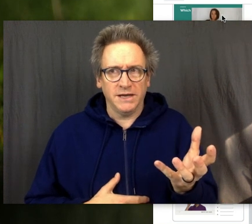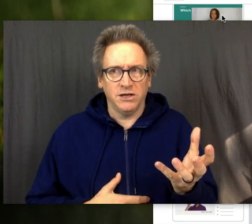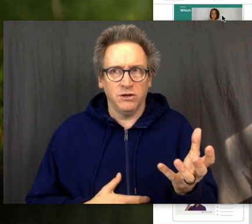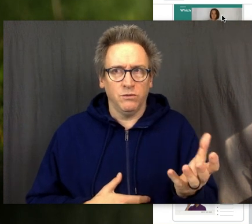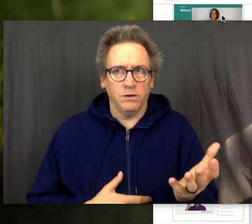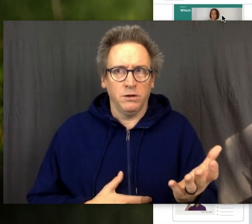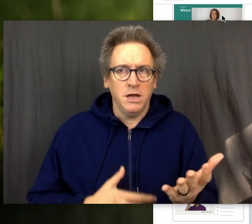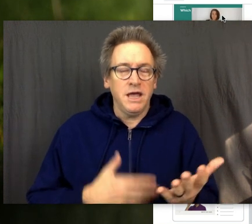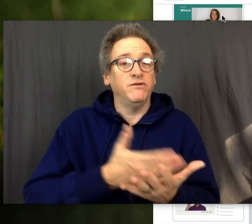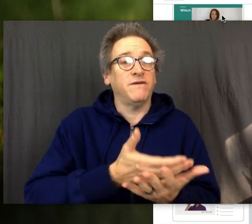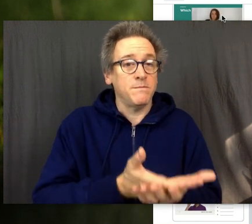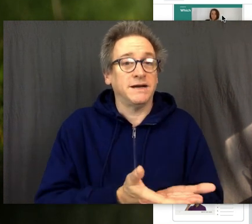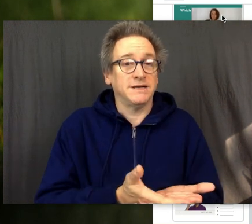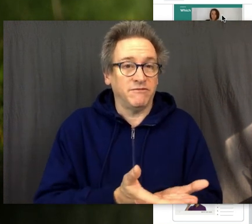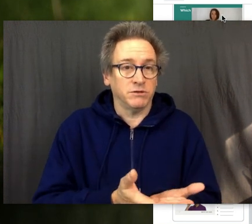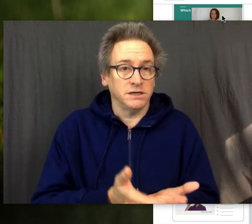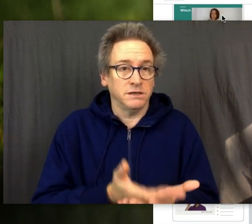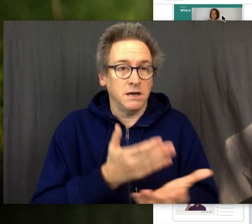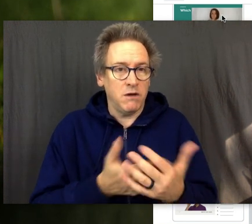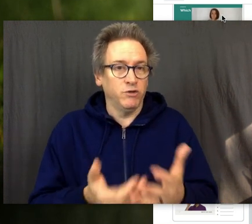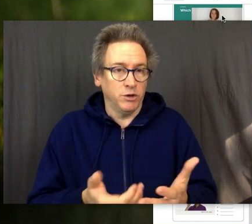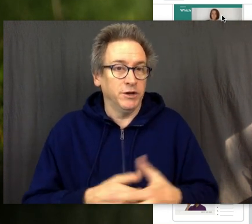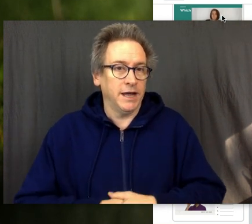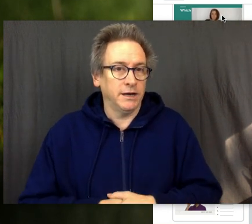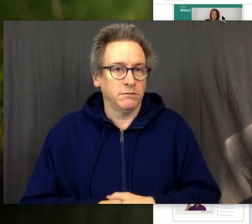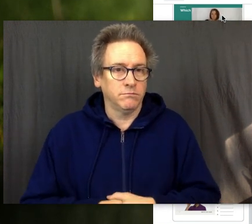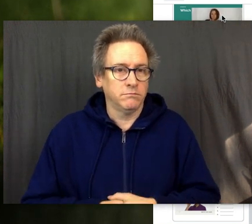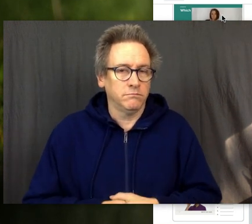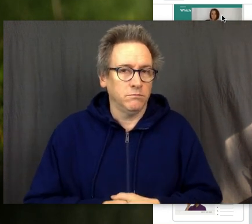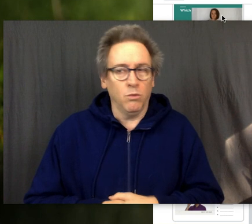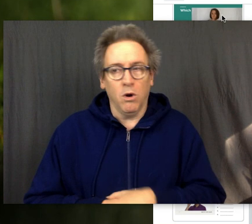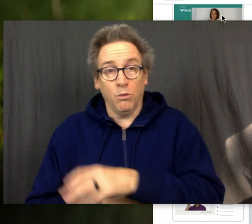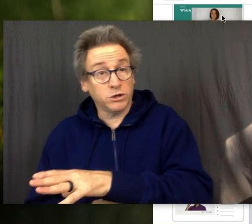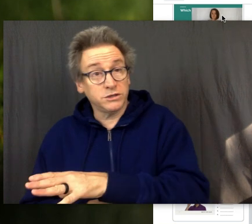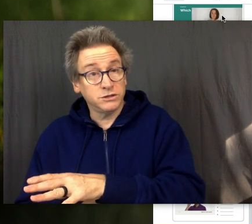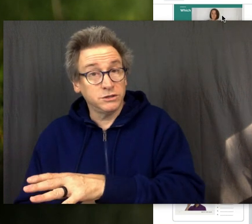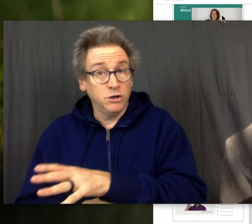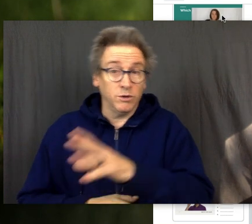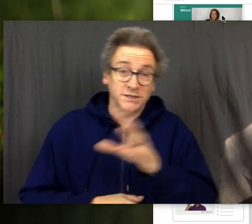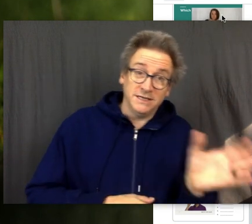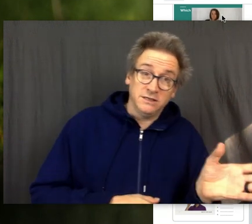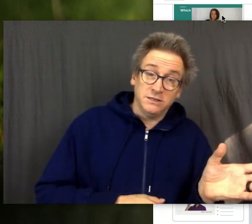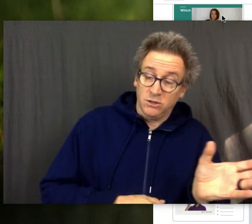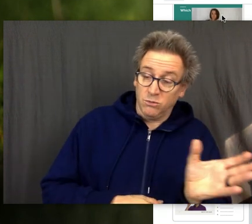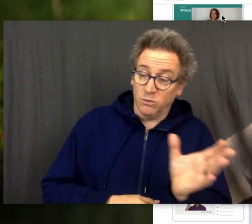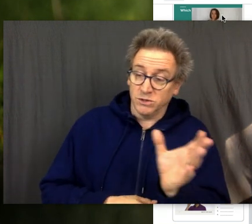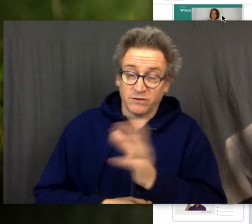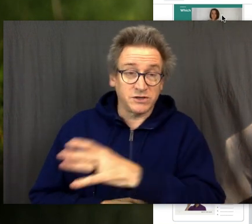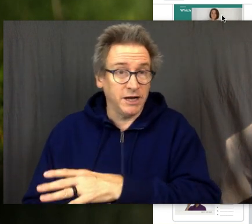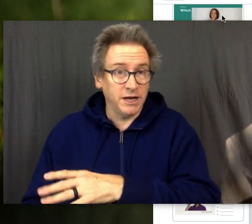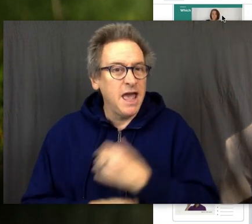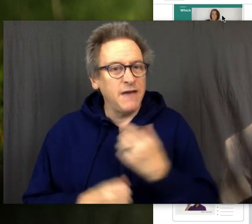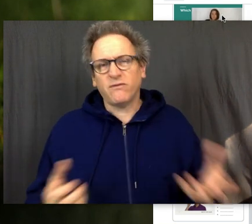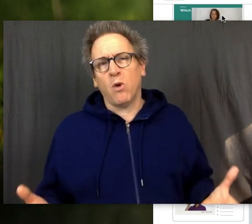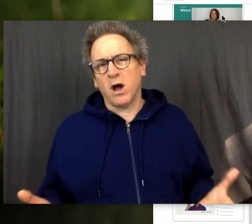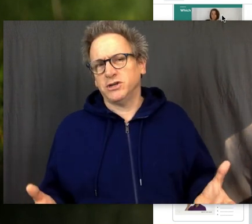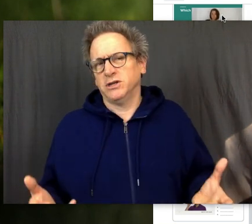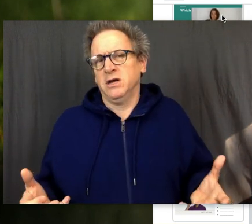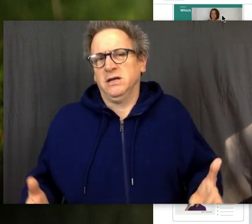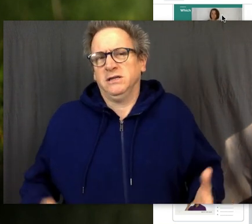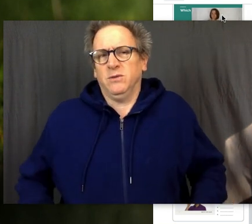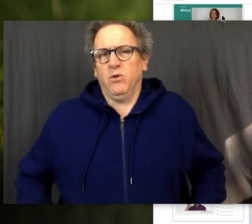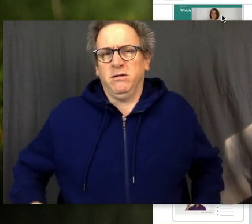ways that if you've ever met a deaf person, how have you communicated? What worked? What didn't? What was frustrating? Have you ever